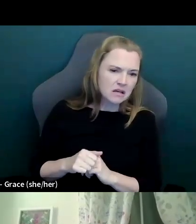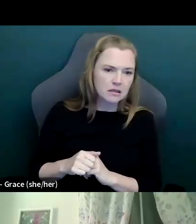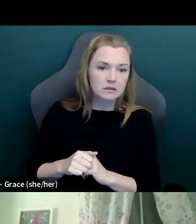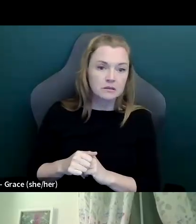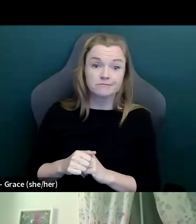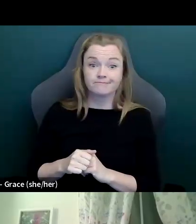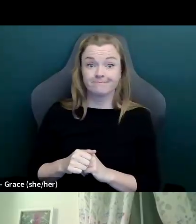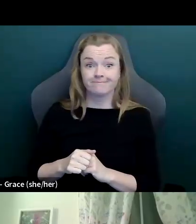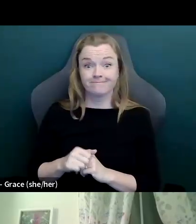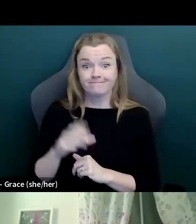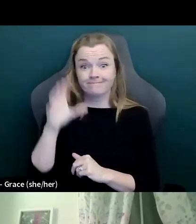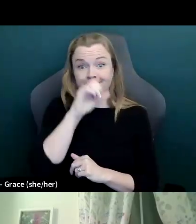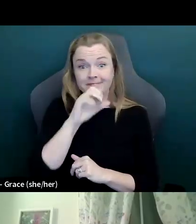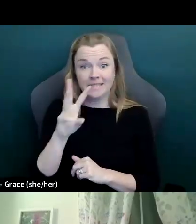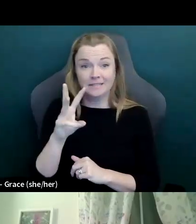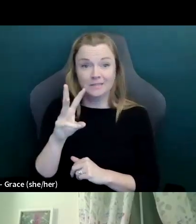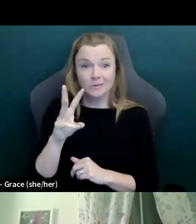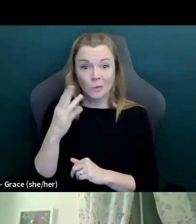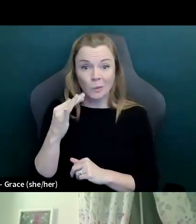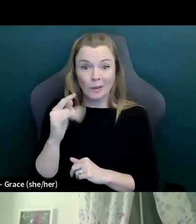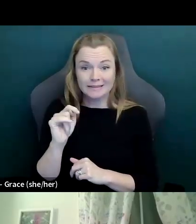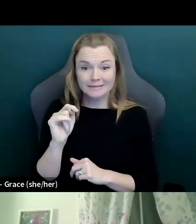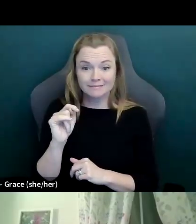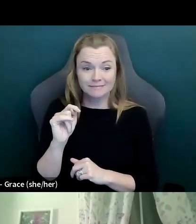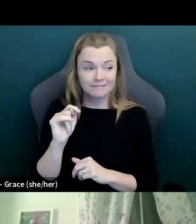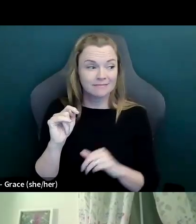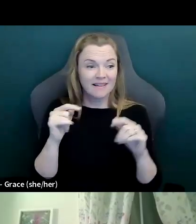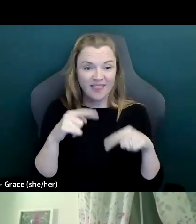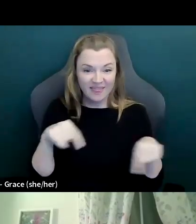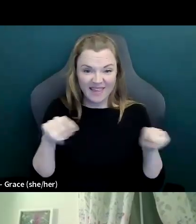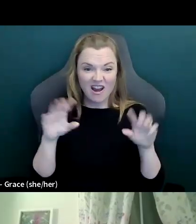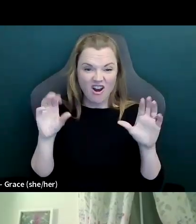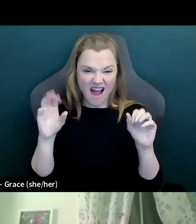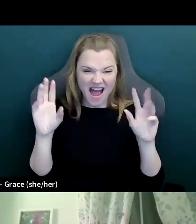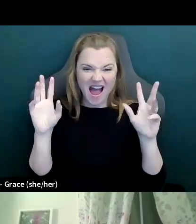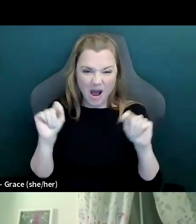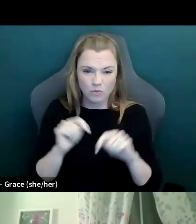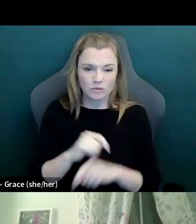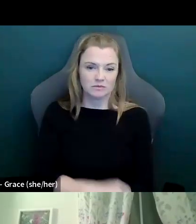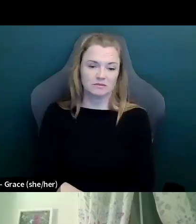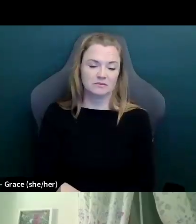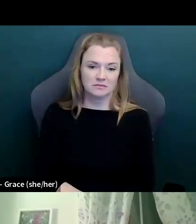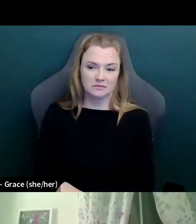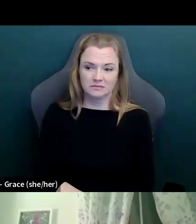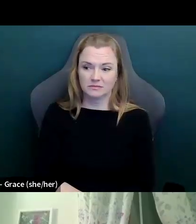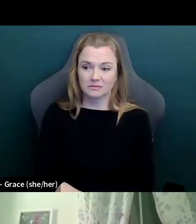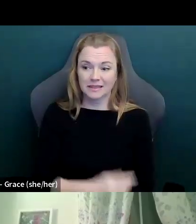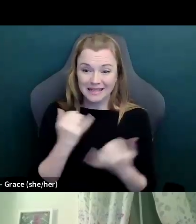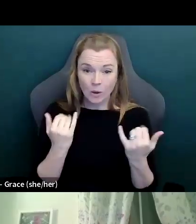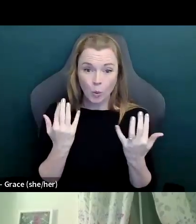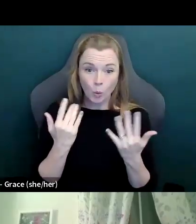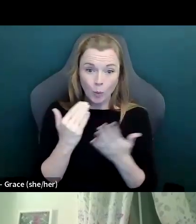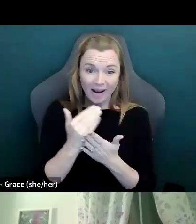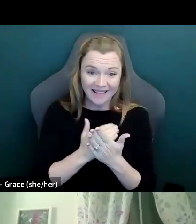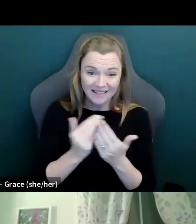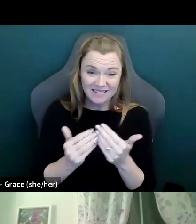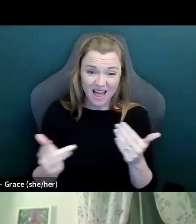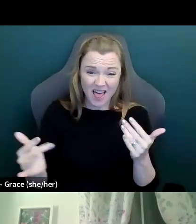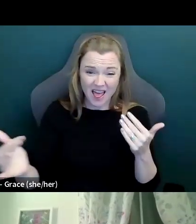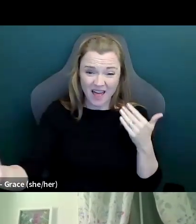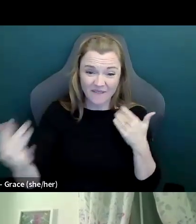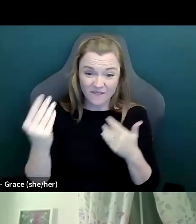guess what? They're out. They can't now they're several years out before they can get